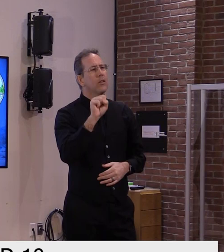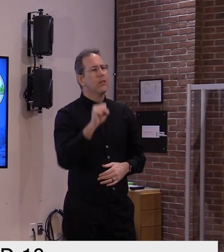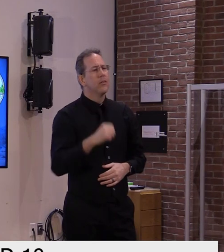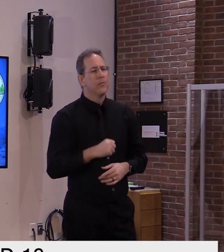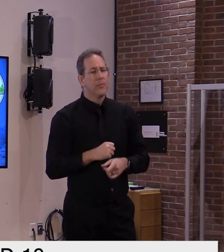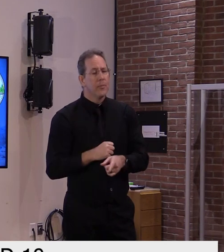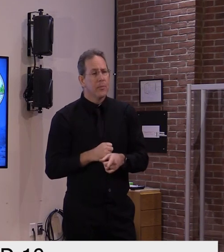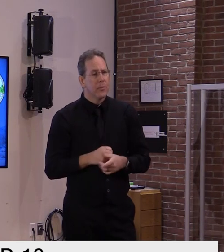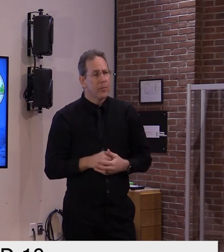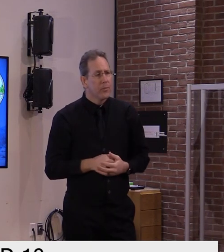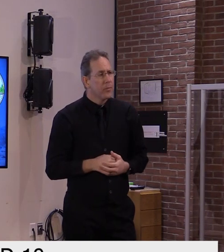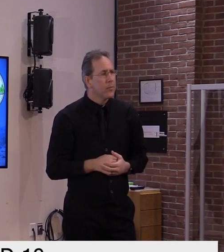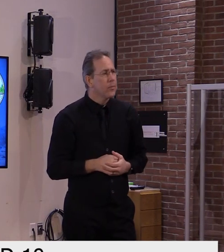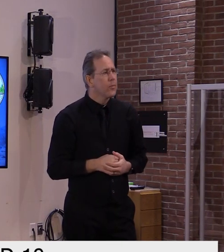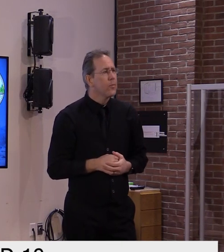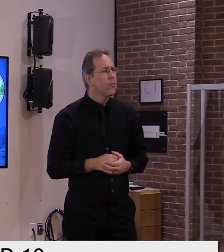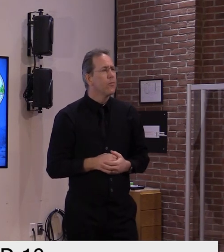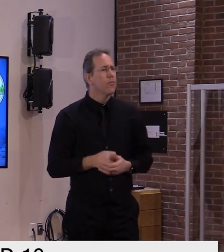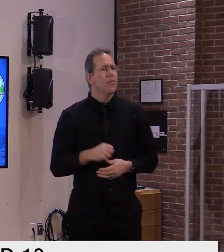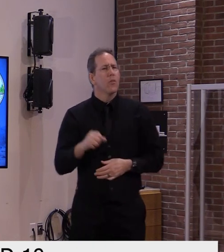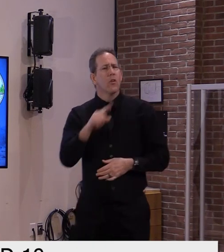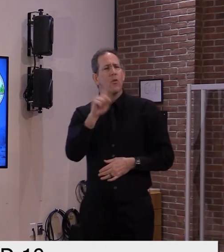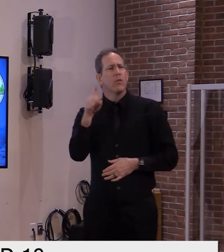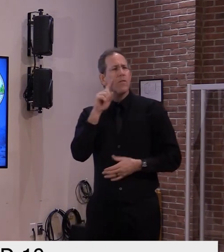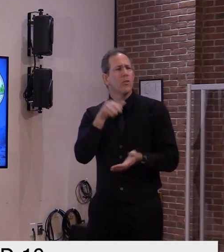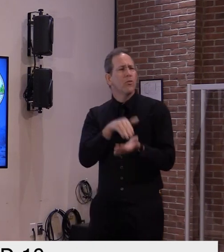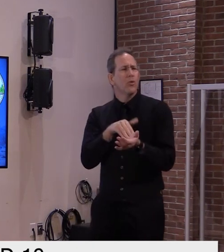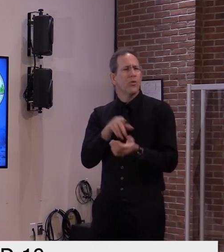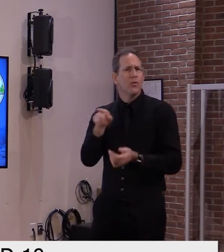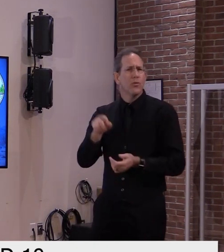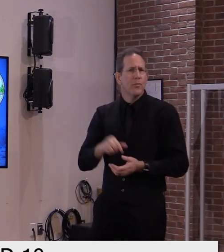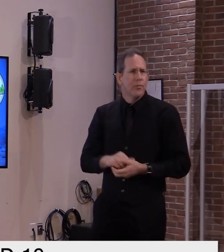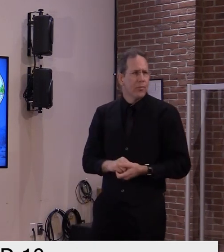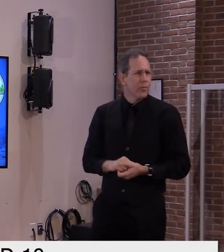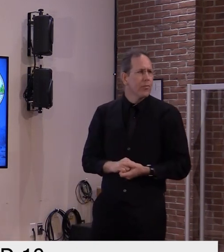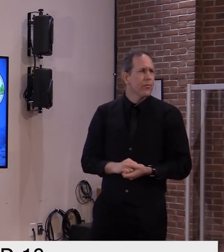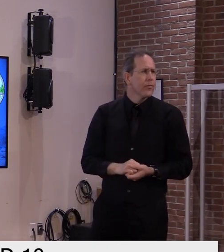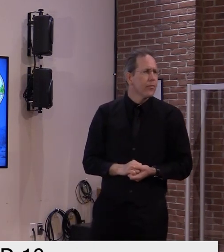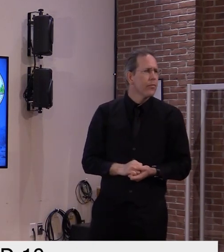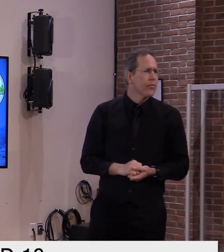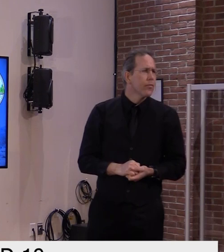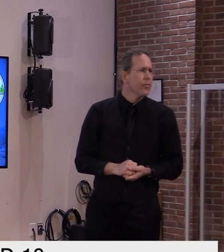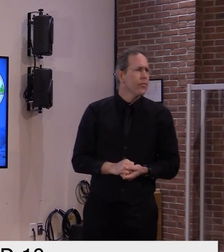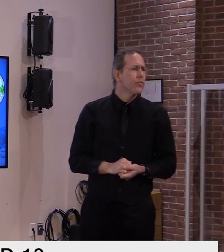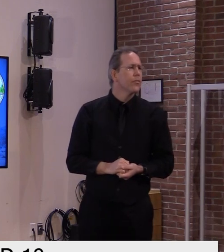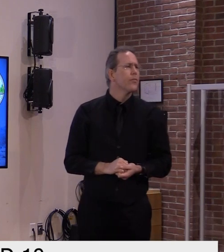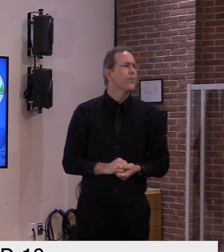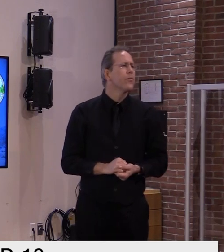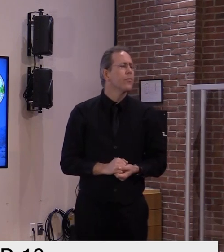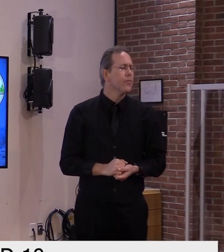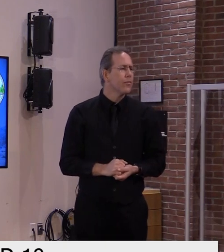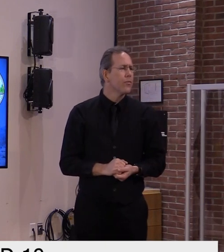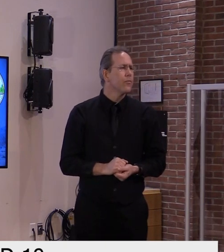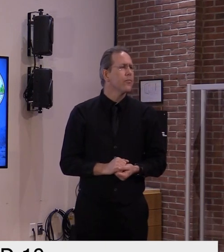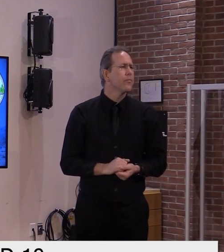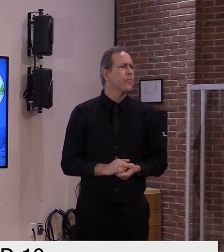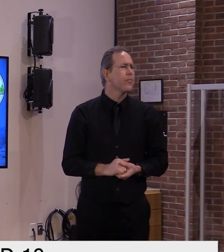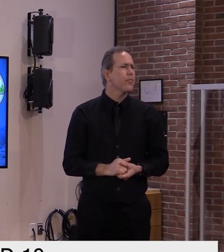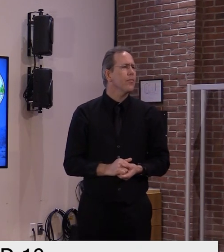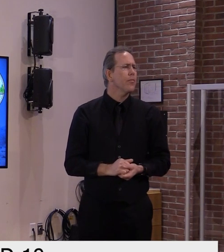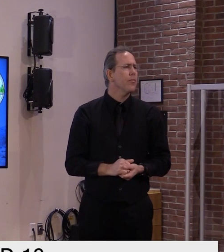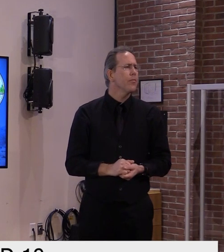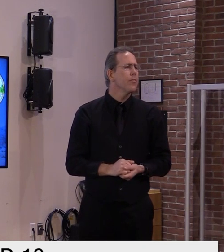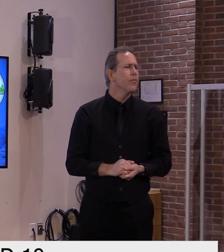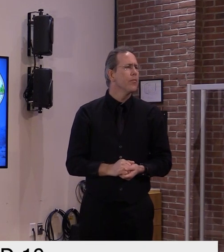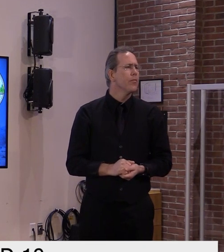Yes, this is for Dr. Levine. These two new variants that have shown up, are the vaccines available still effective against